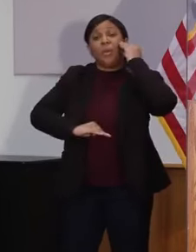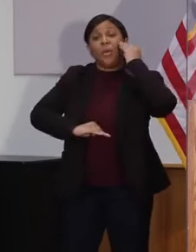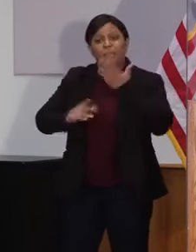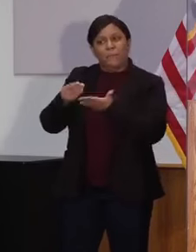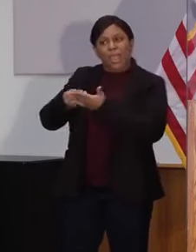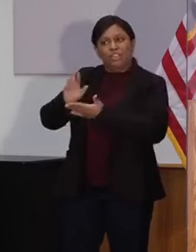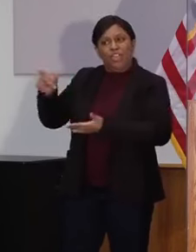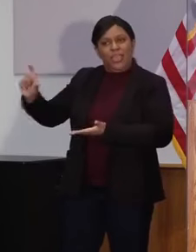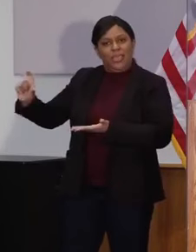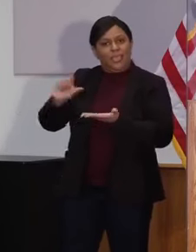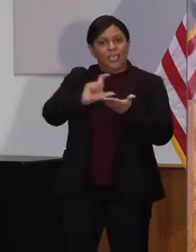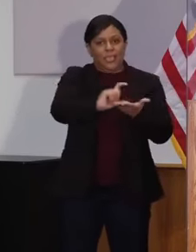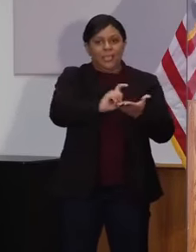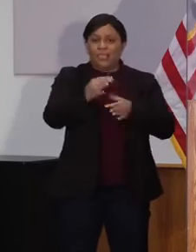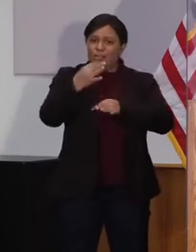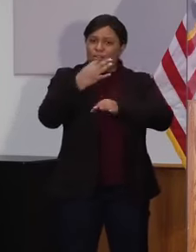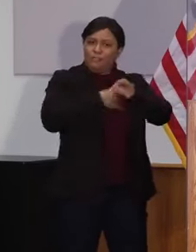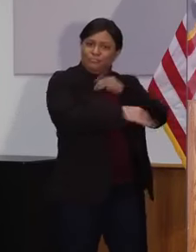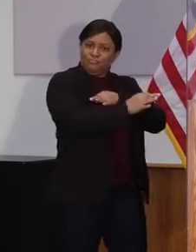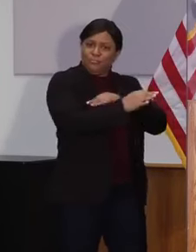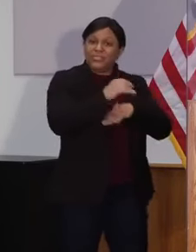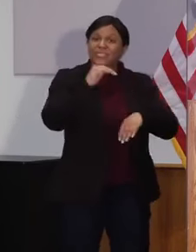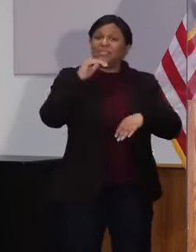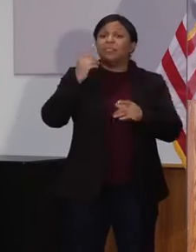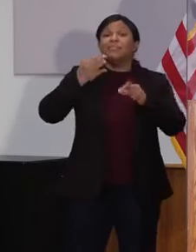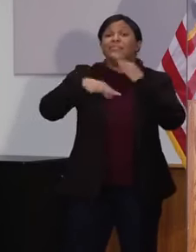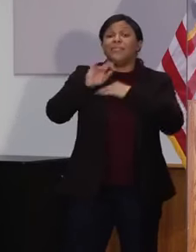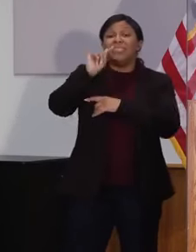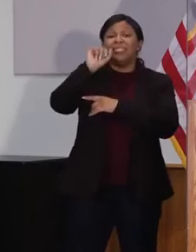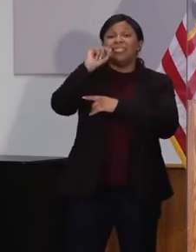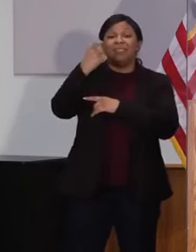to be borne by the taxpayers within my city.